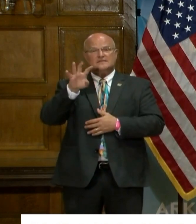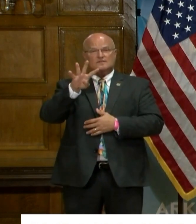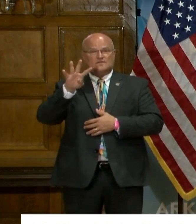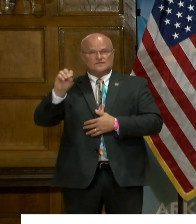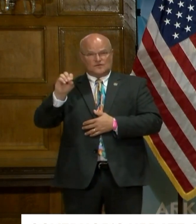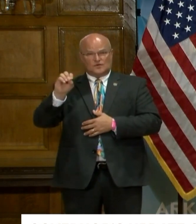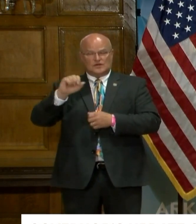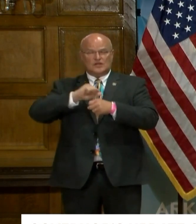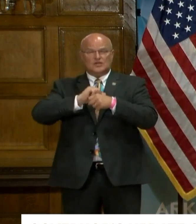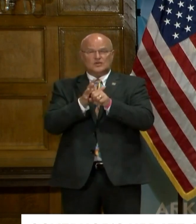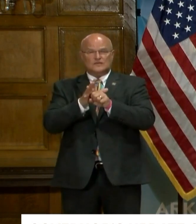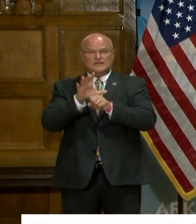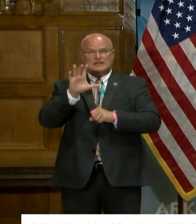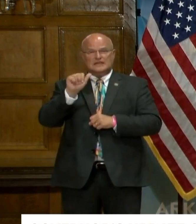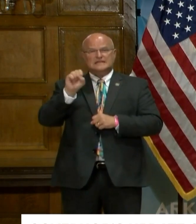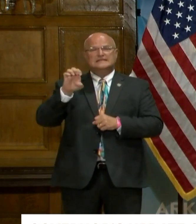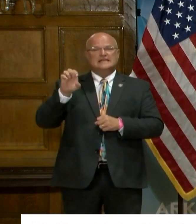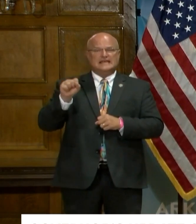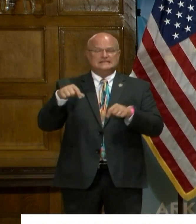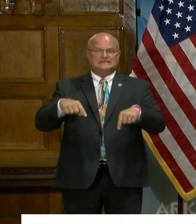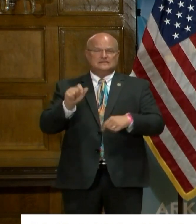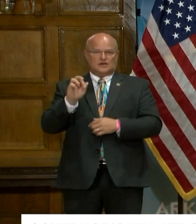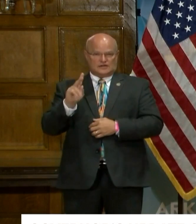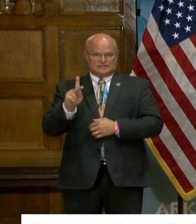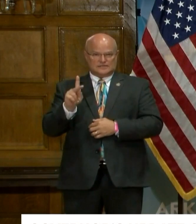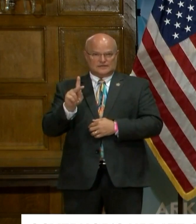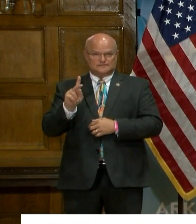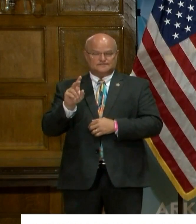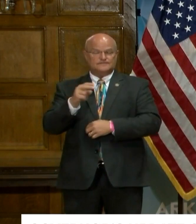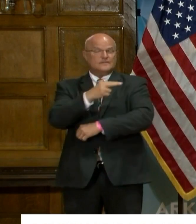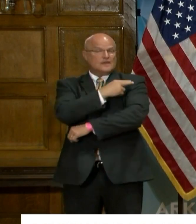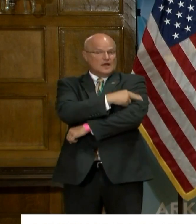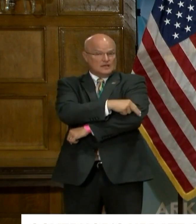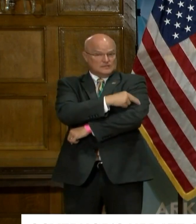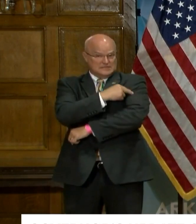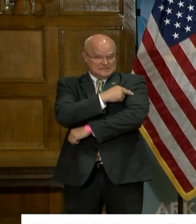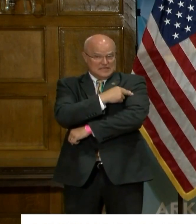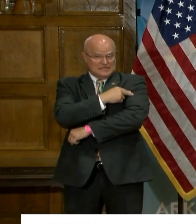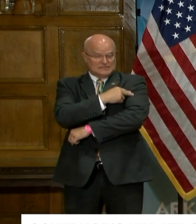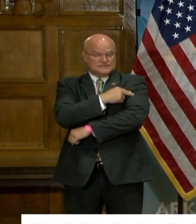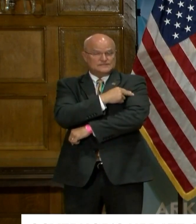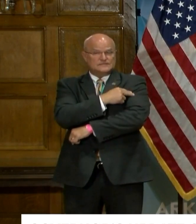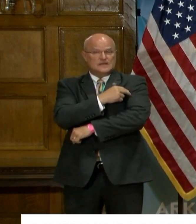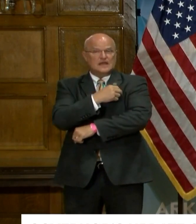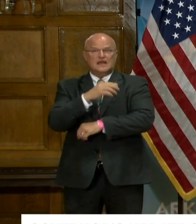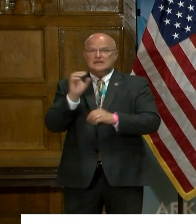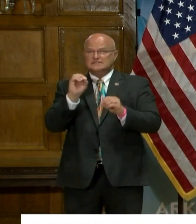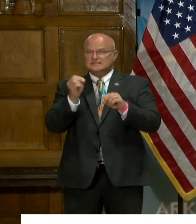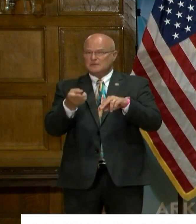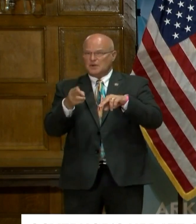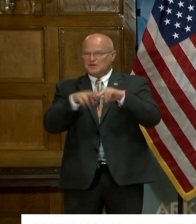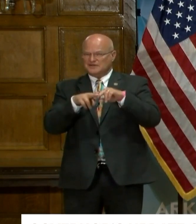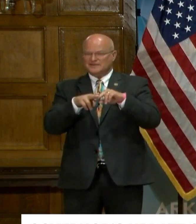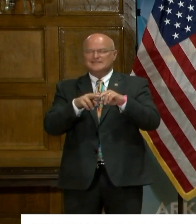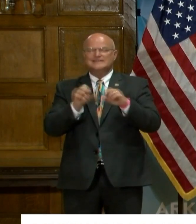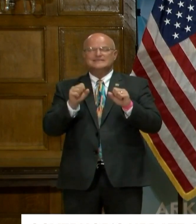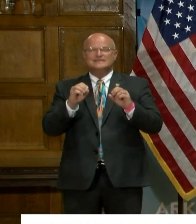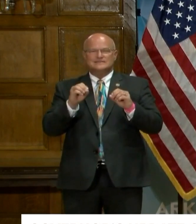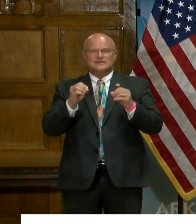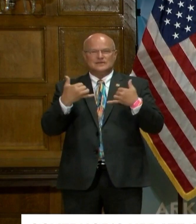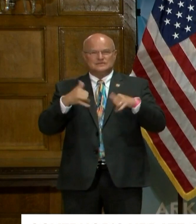18,740 COVID-19 cases. In terms of hospitalizations, we have 0 increases, so